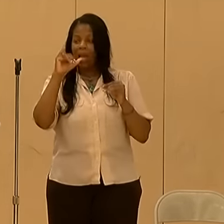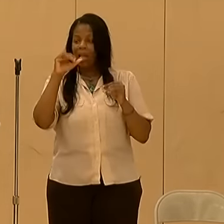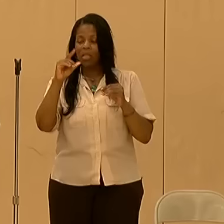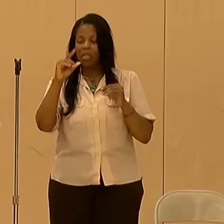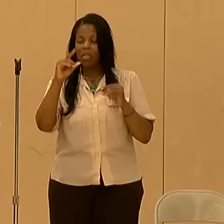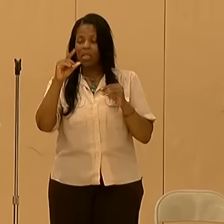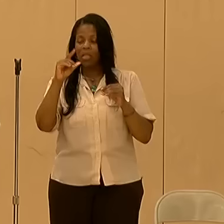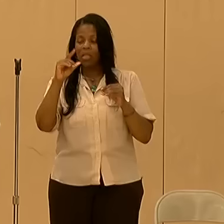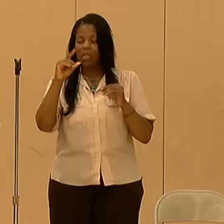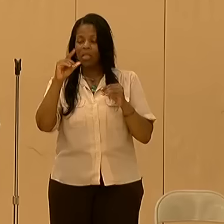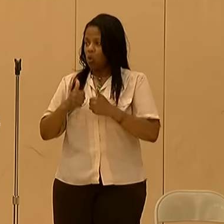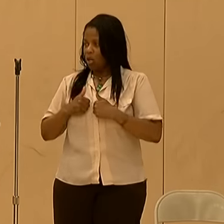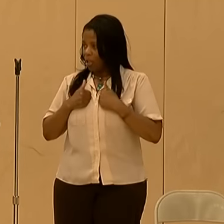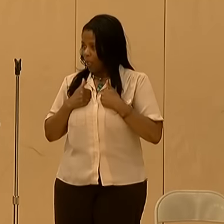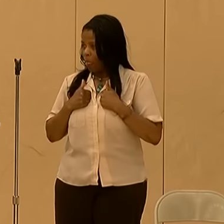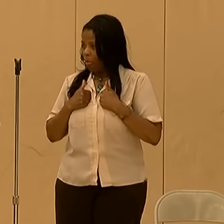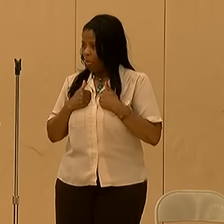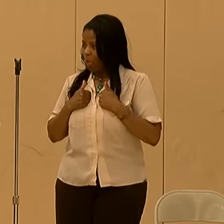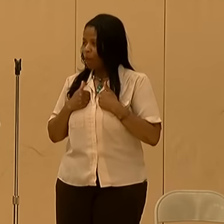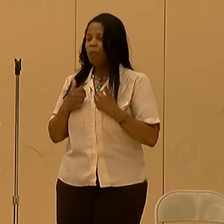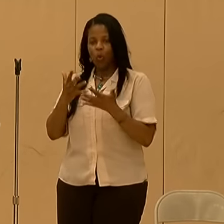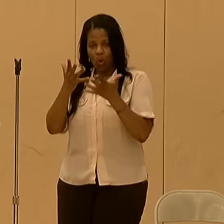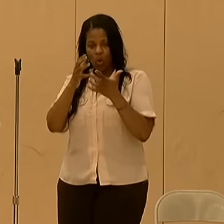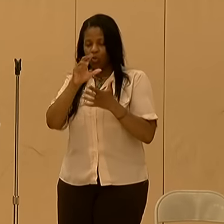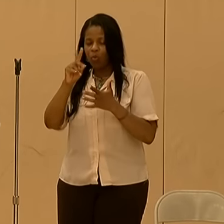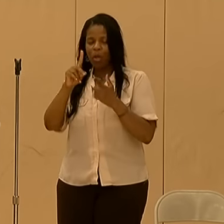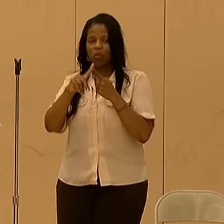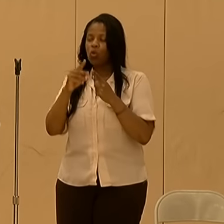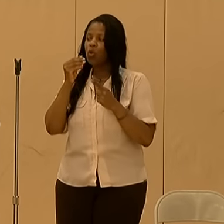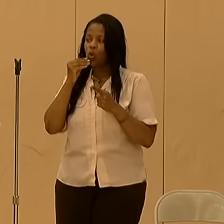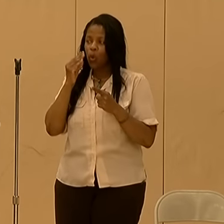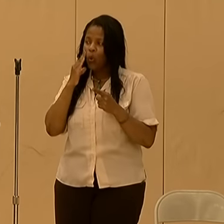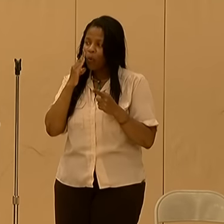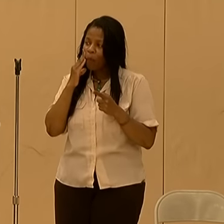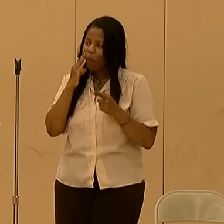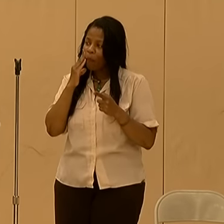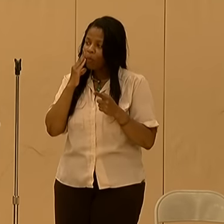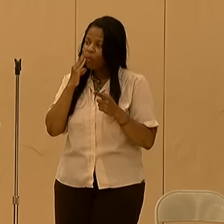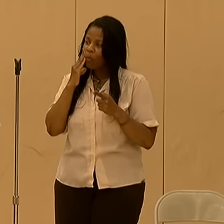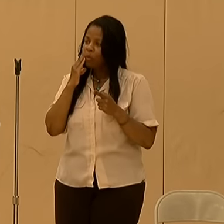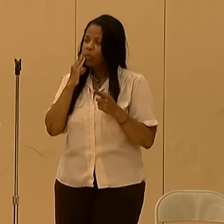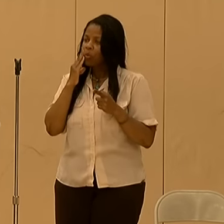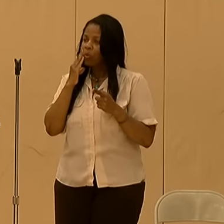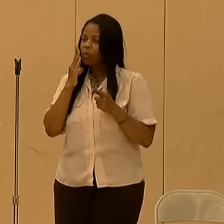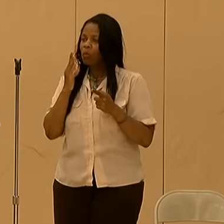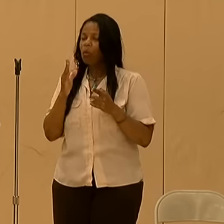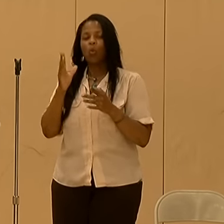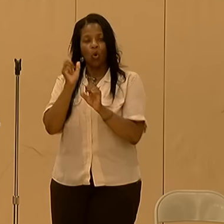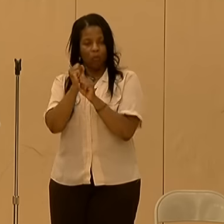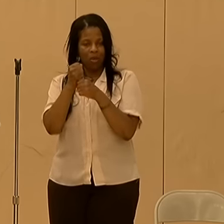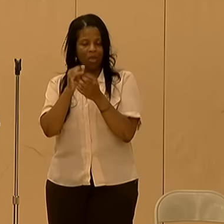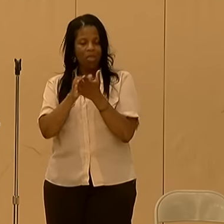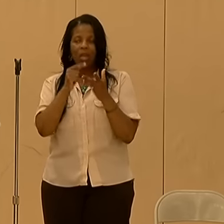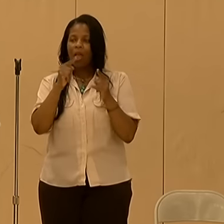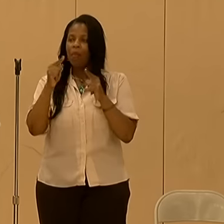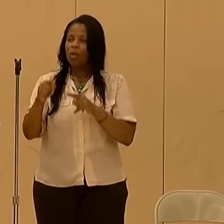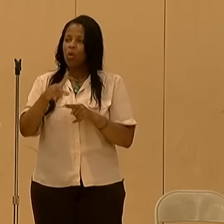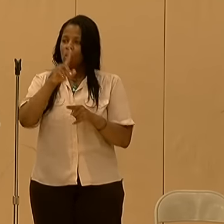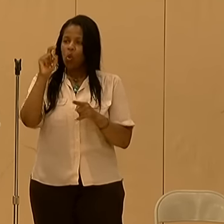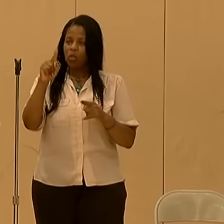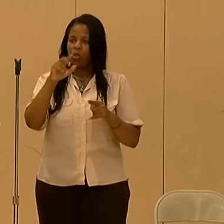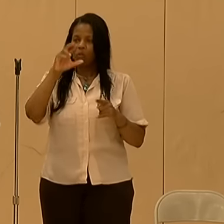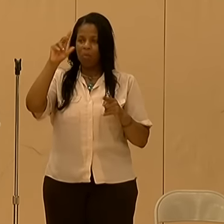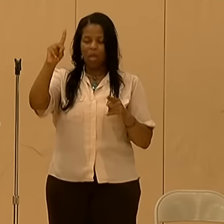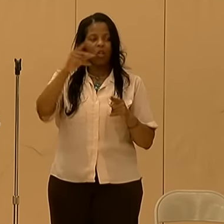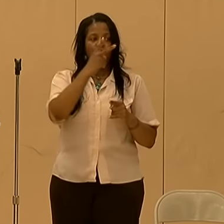address. Yes, we will. We want to get you back in your home, and we're not going to. We're going to make that happen, I'm sure. Yes, question in the back. We're going to